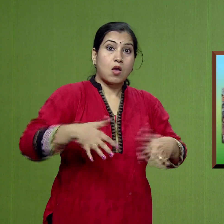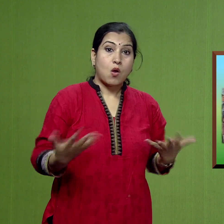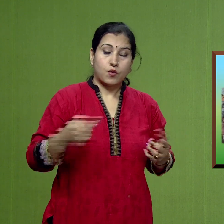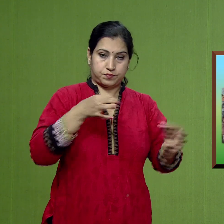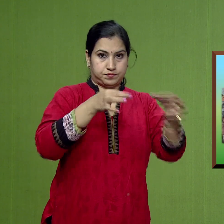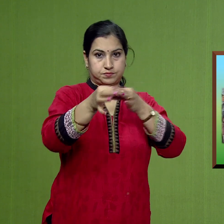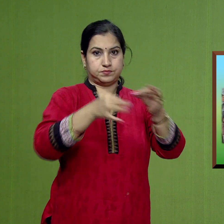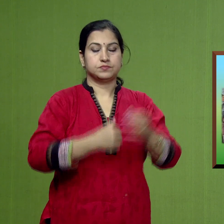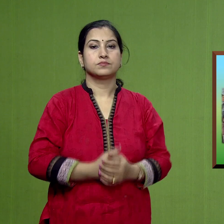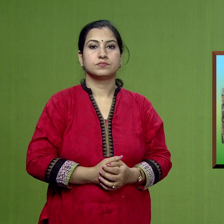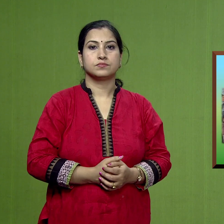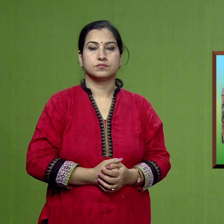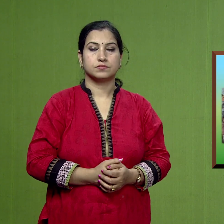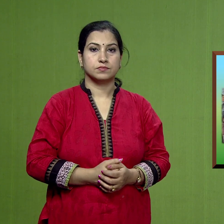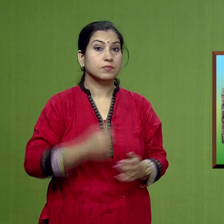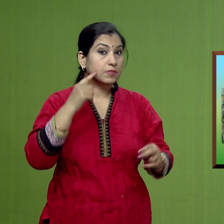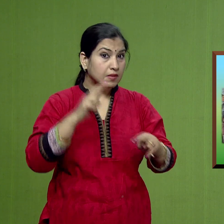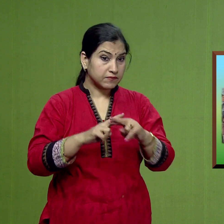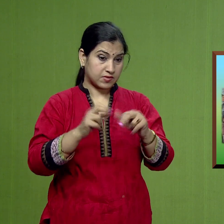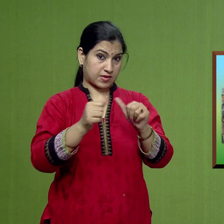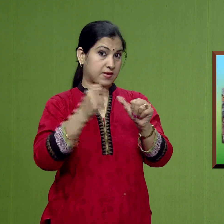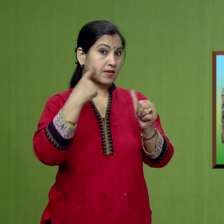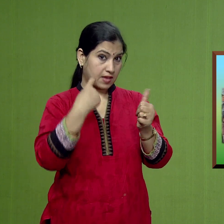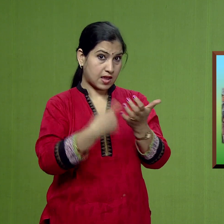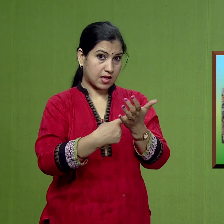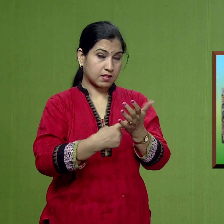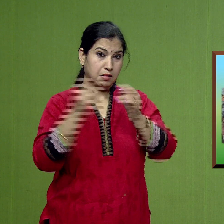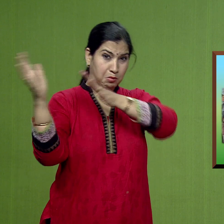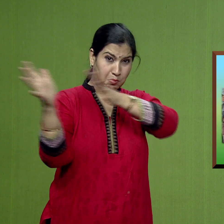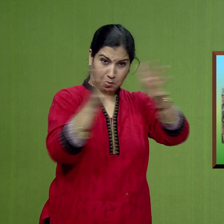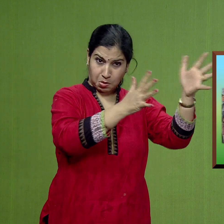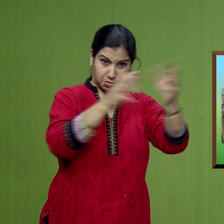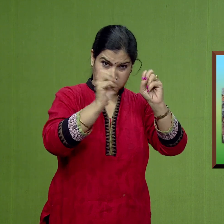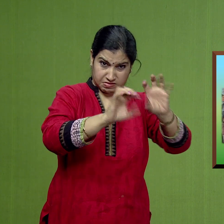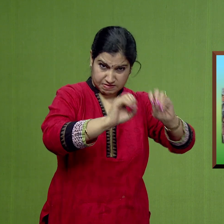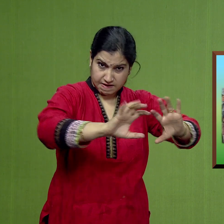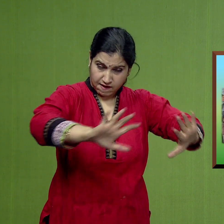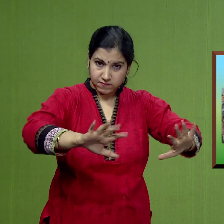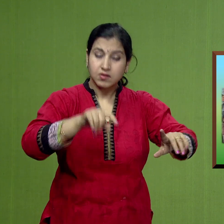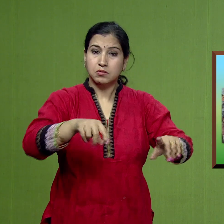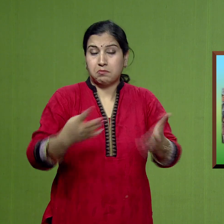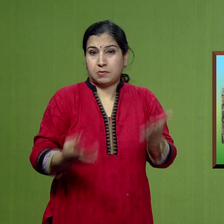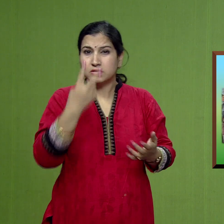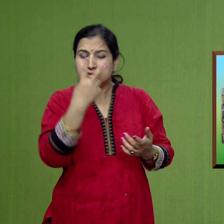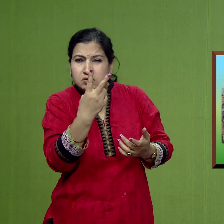When the air is polluted, you must have observed that leaves are covered with